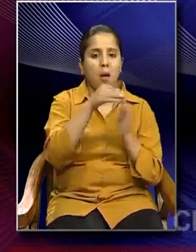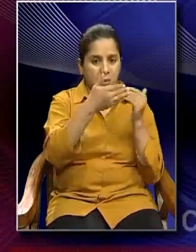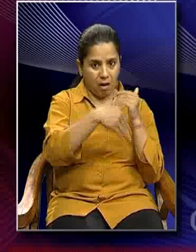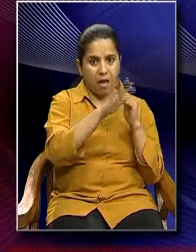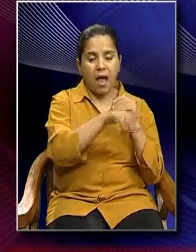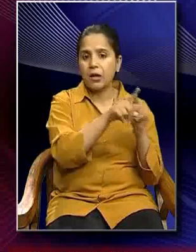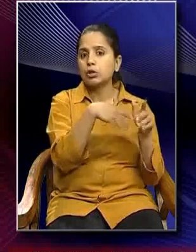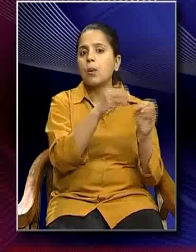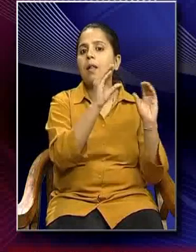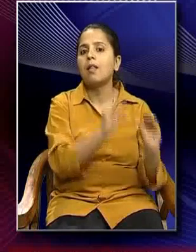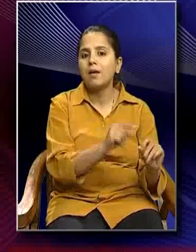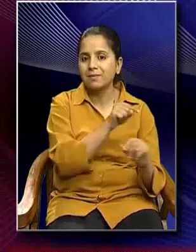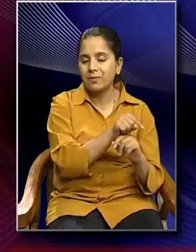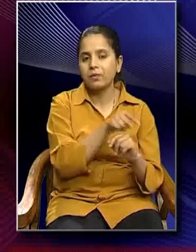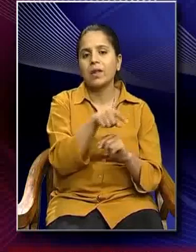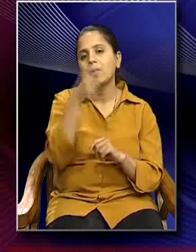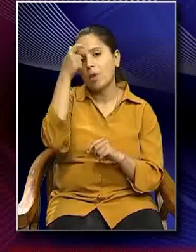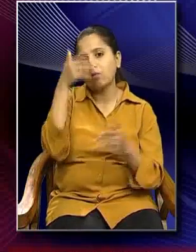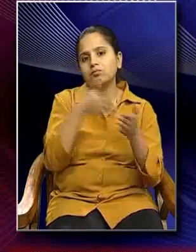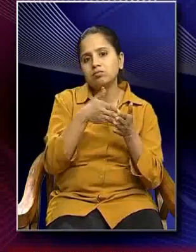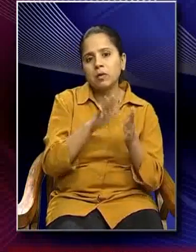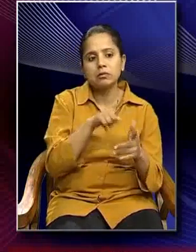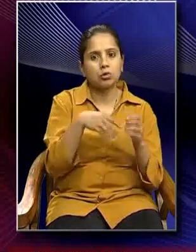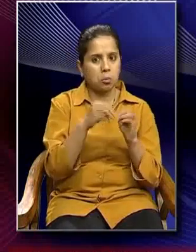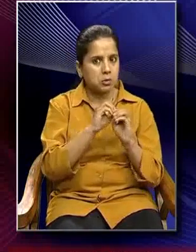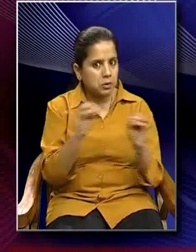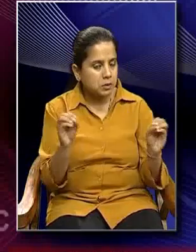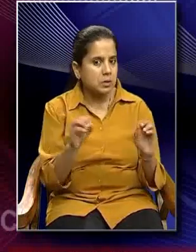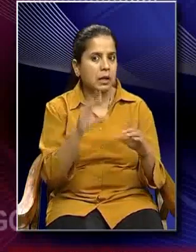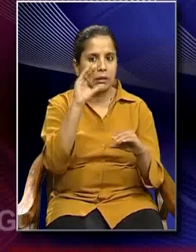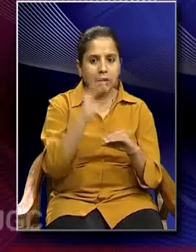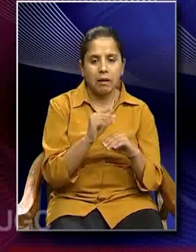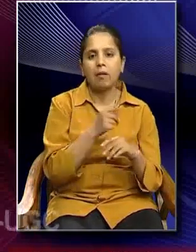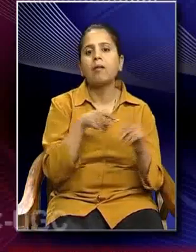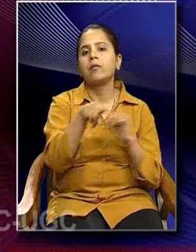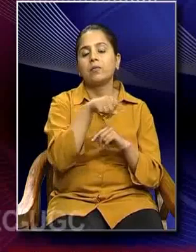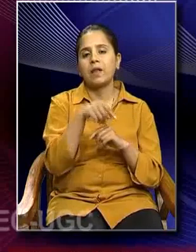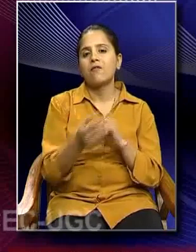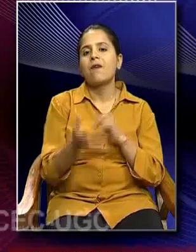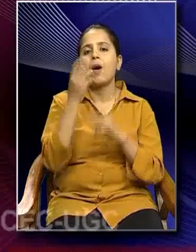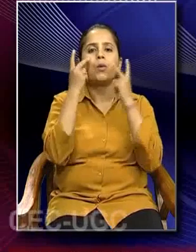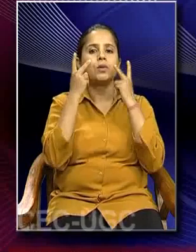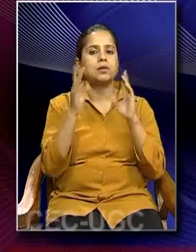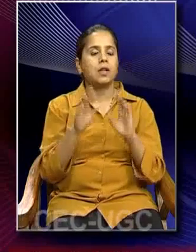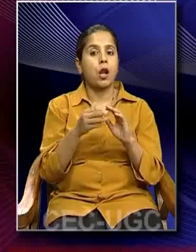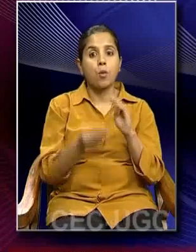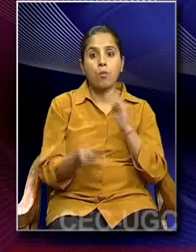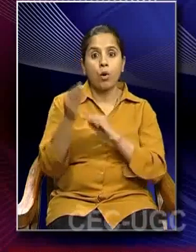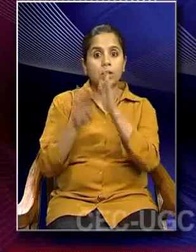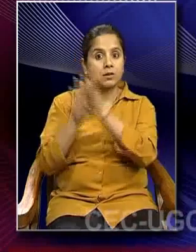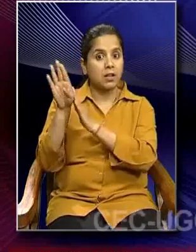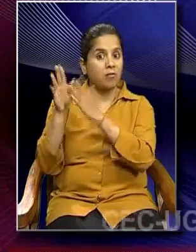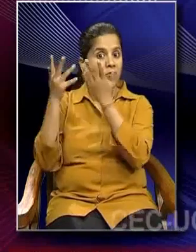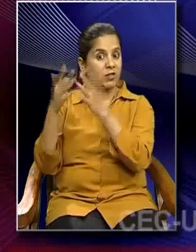they are actually having these challenges of meeting employment issues in their native places. So thus we find that the more developed